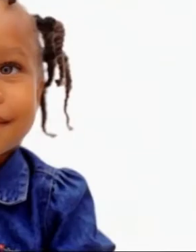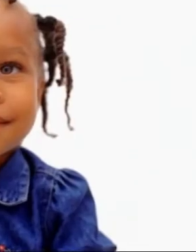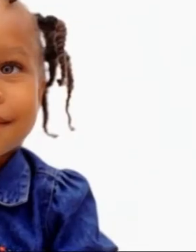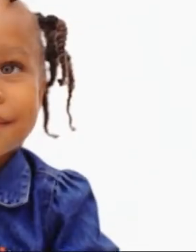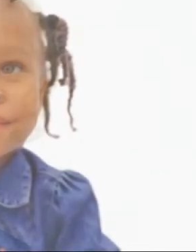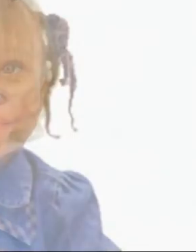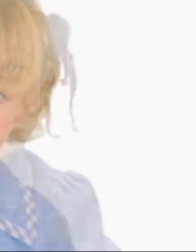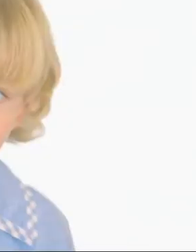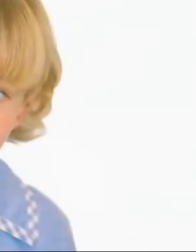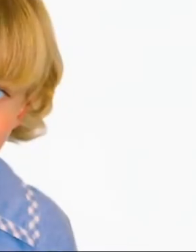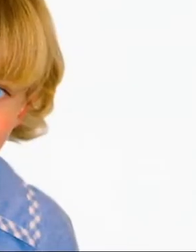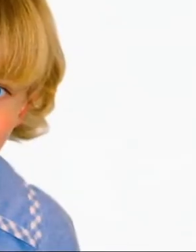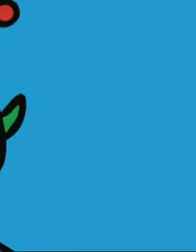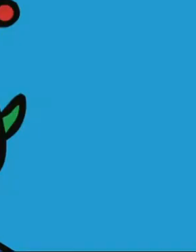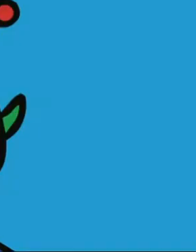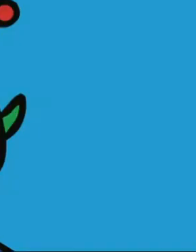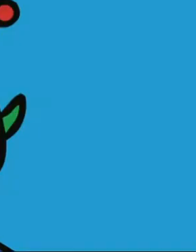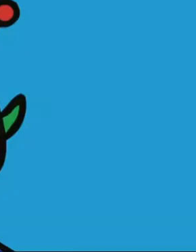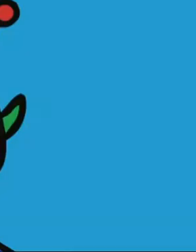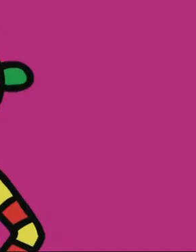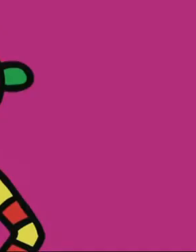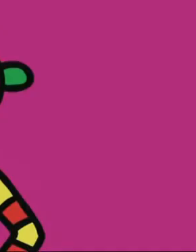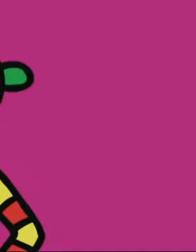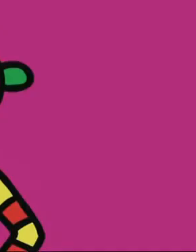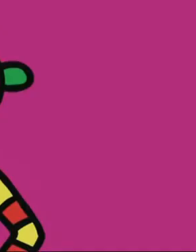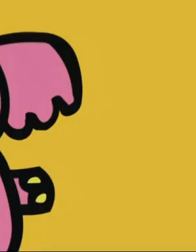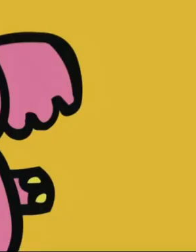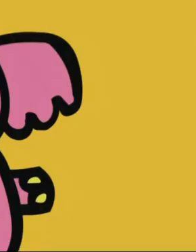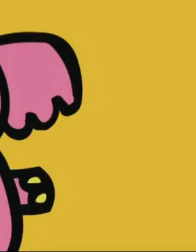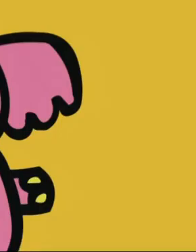Brown eyes, blue eyes. 3 eyes, green ears, big ears.